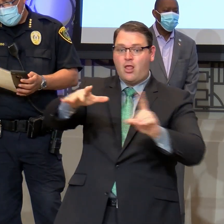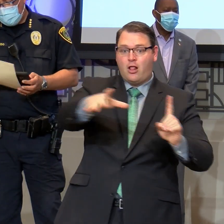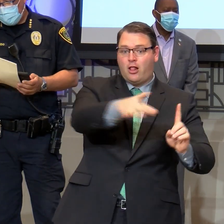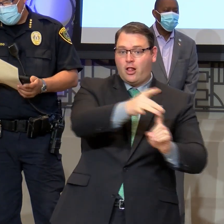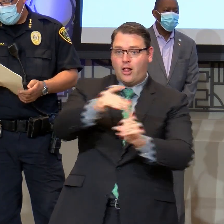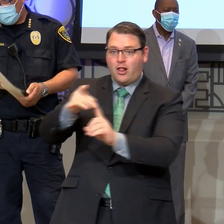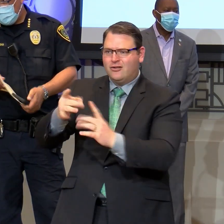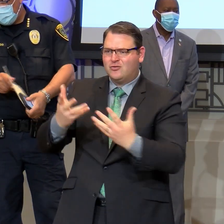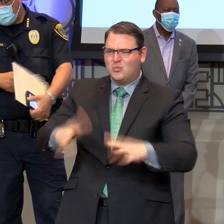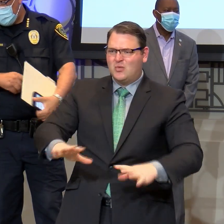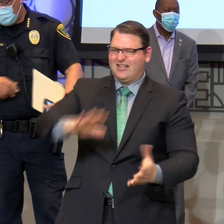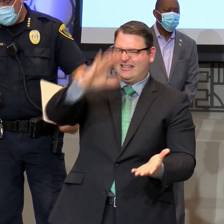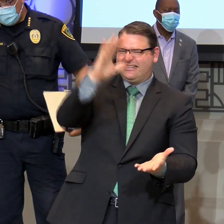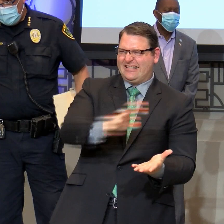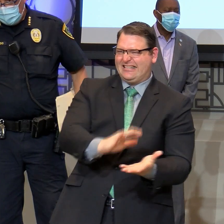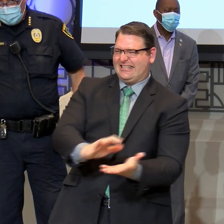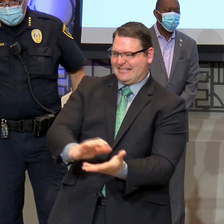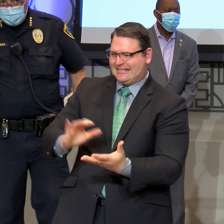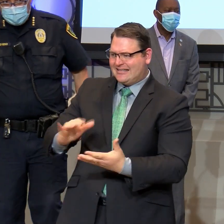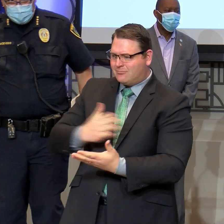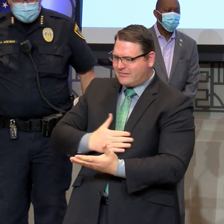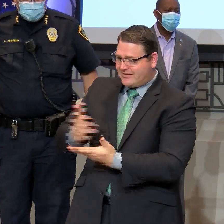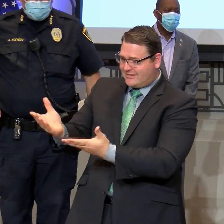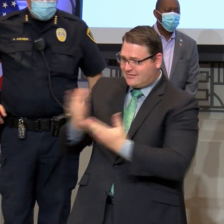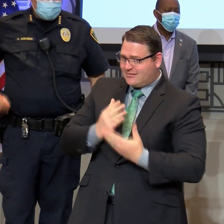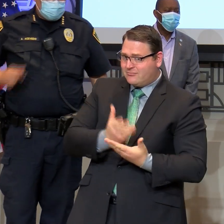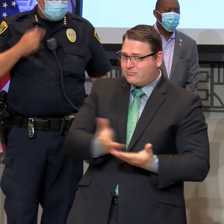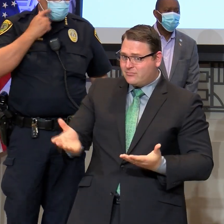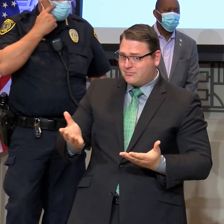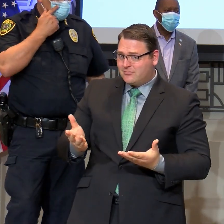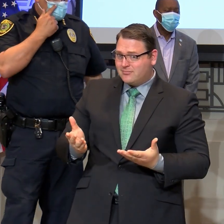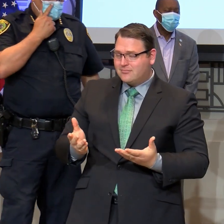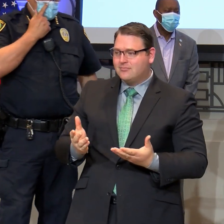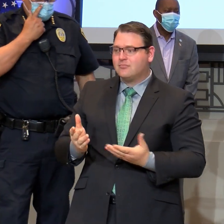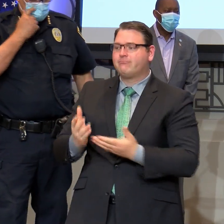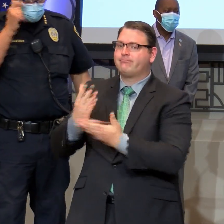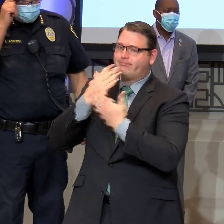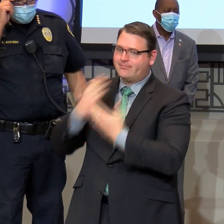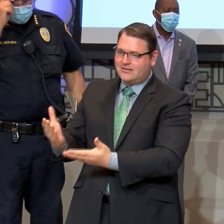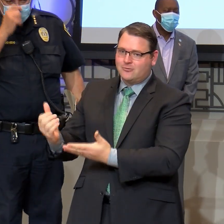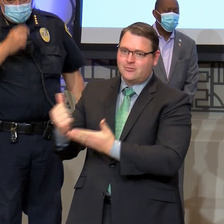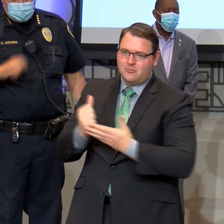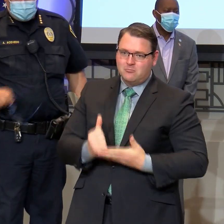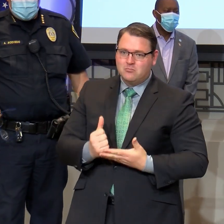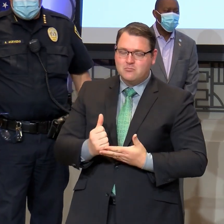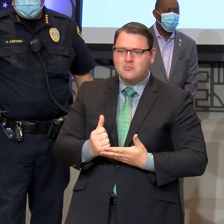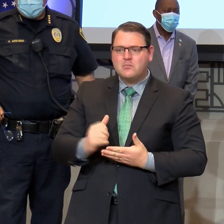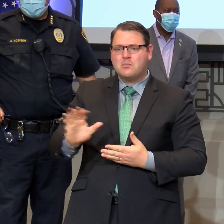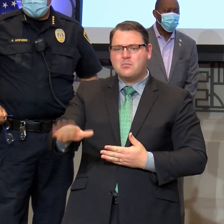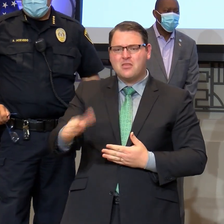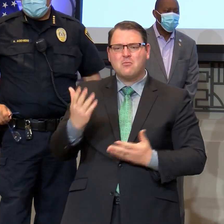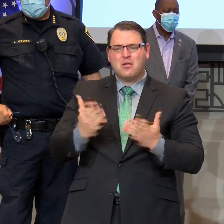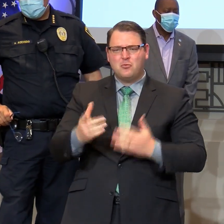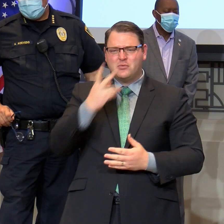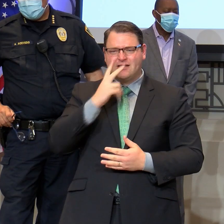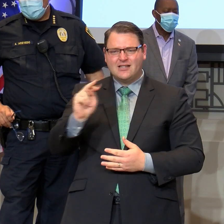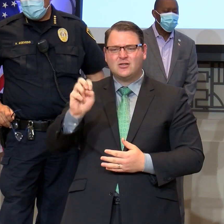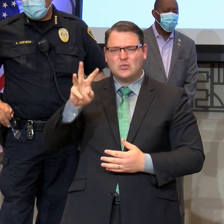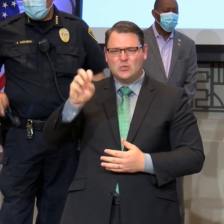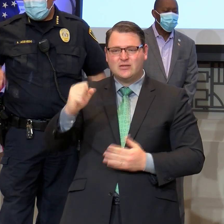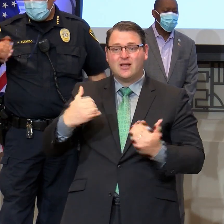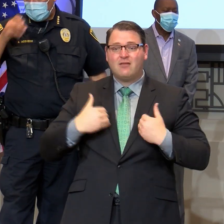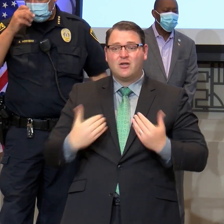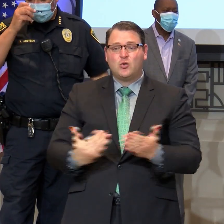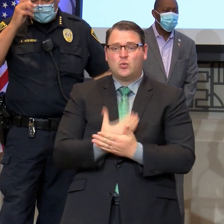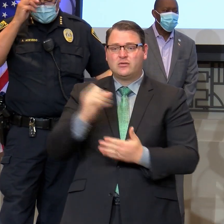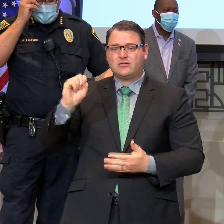seen in the news, we implemented a new spray decontamination process. This is an